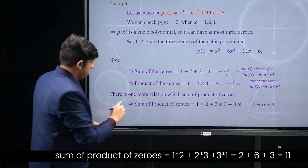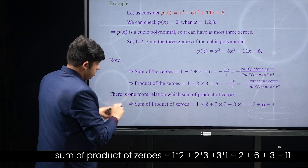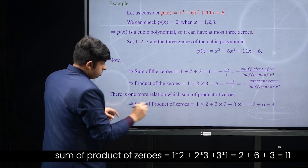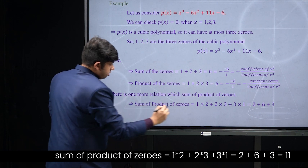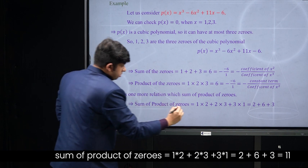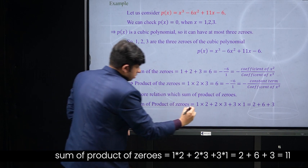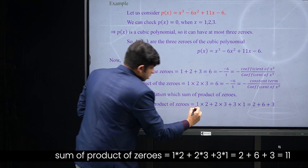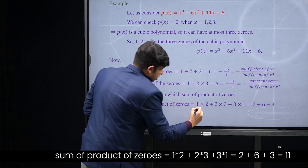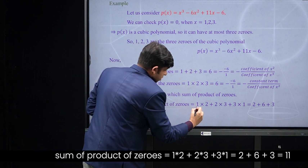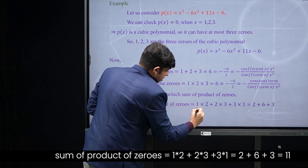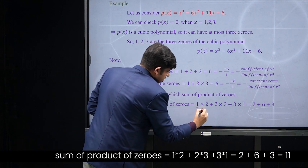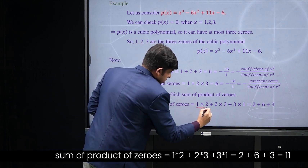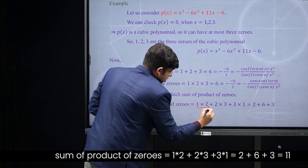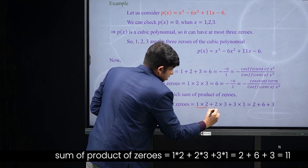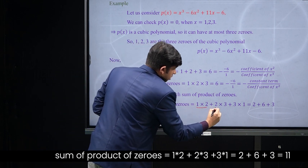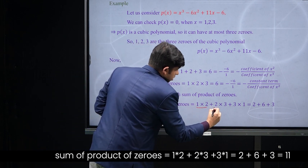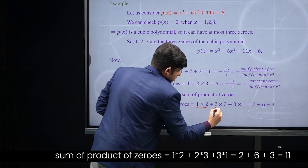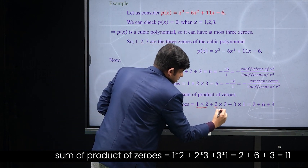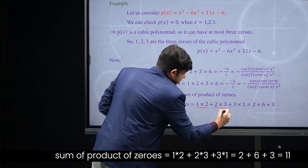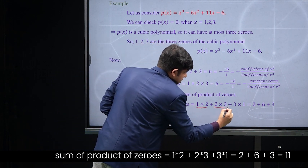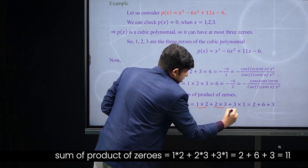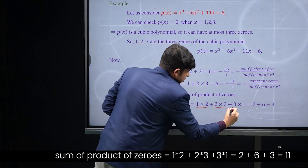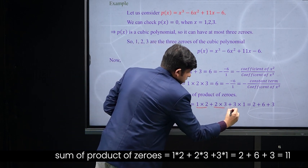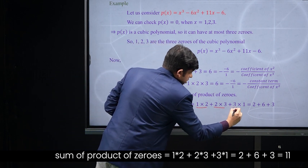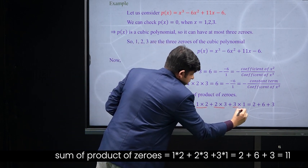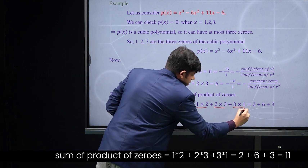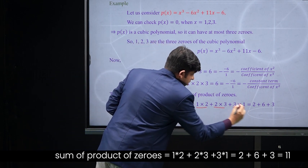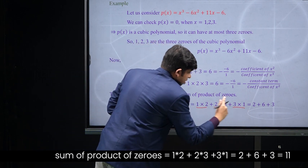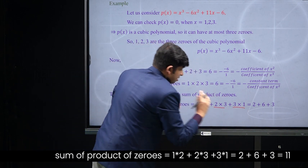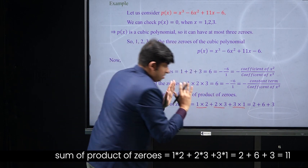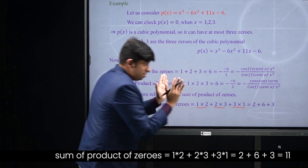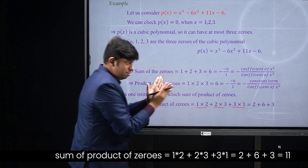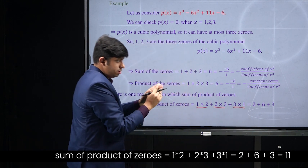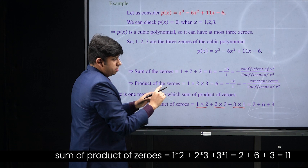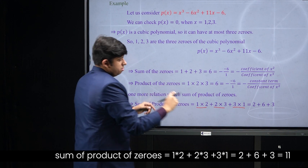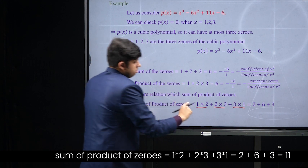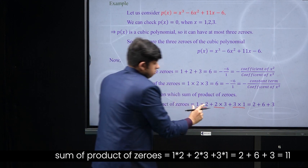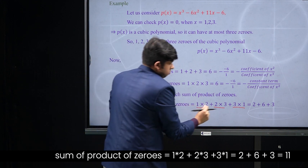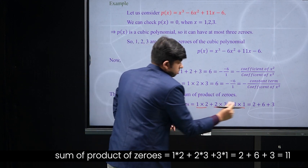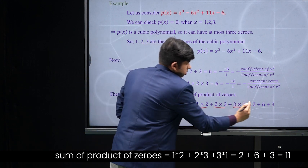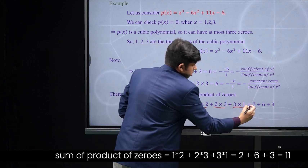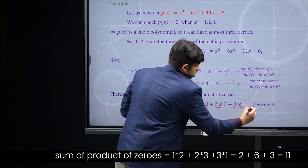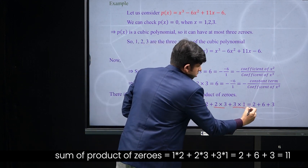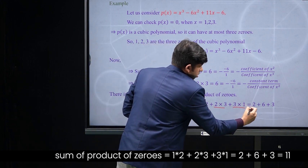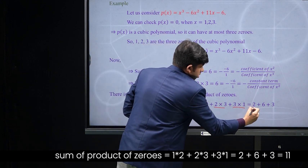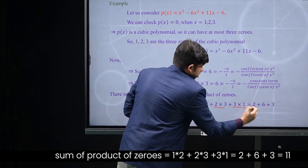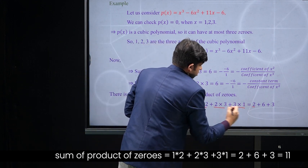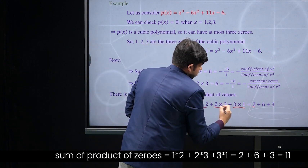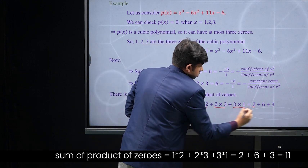Sum of product of zeros is equal to 1 into 2 plus 2 into 3 plus 3 into 1, which is equal to 2 plus 6 plus 3,